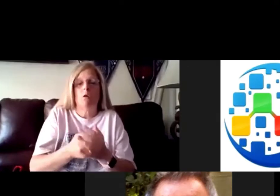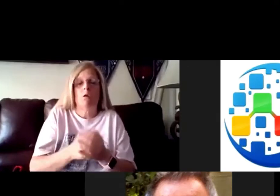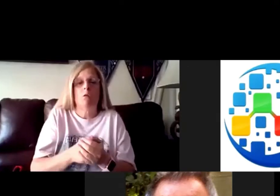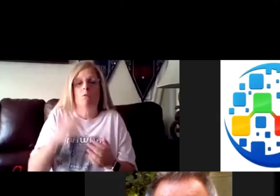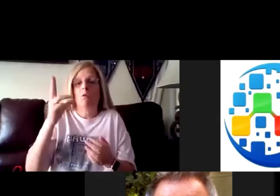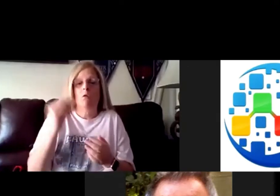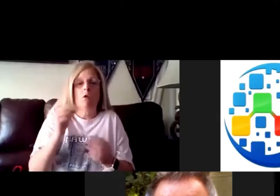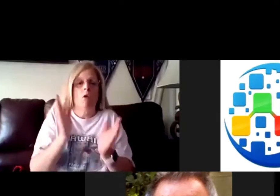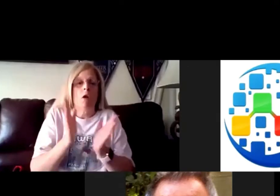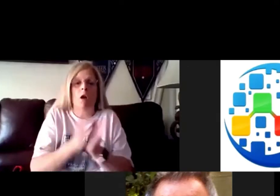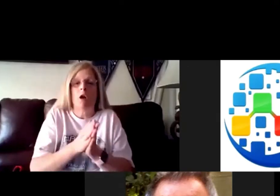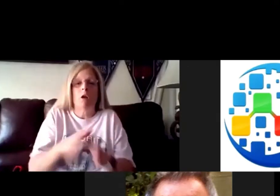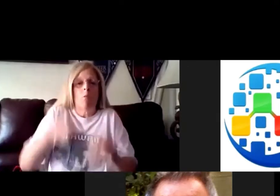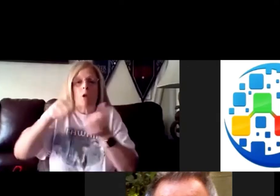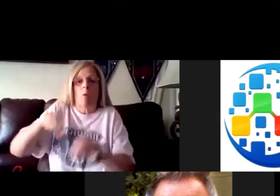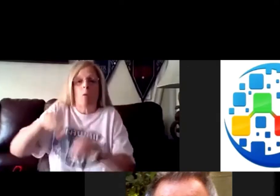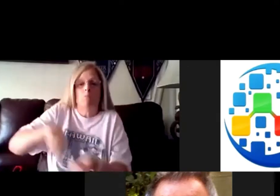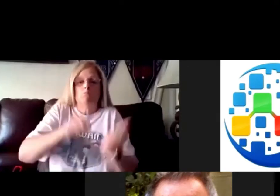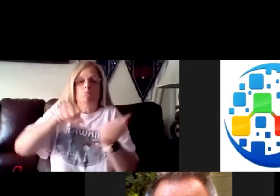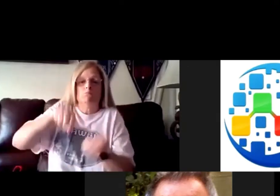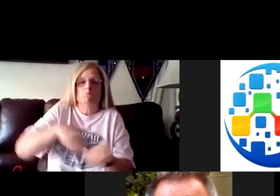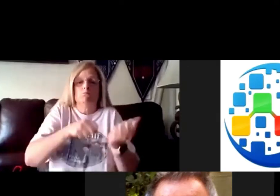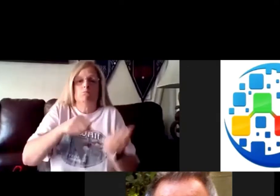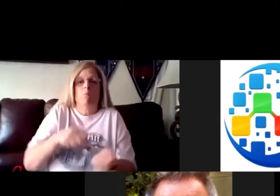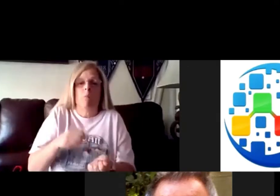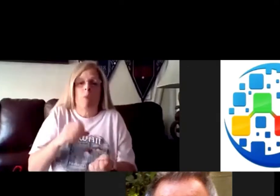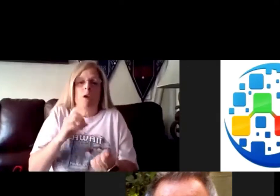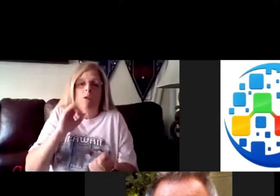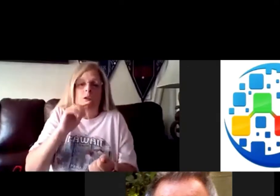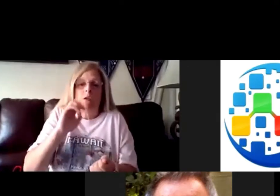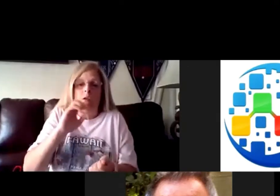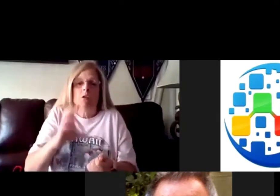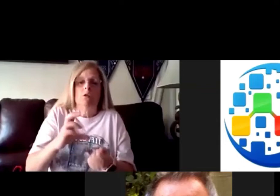pick up a shovel, dig a ditch, and pay you. That's not how it works.